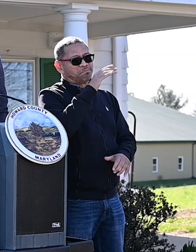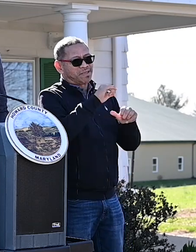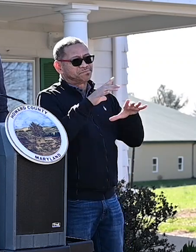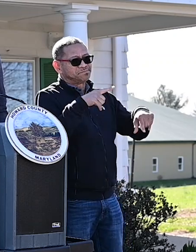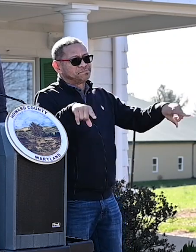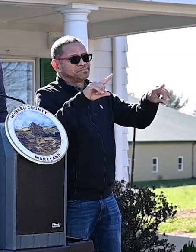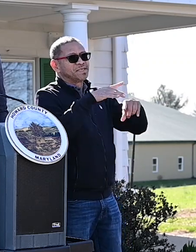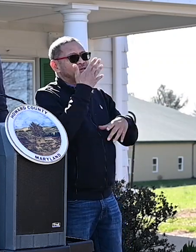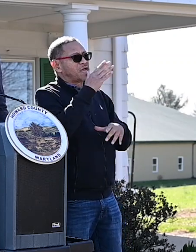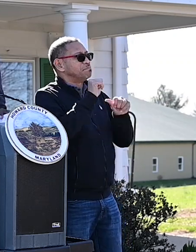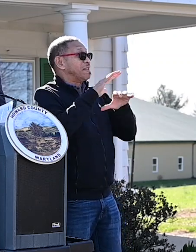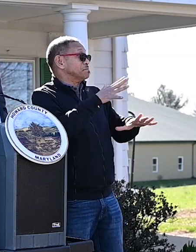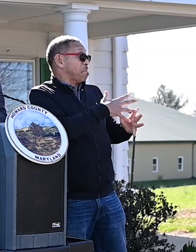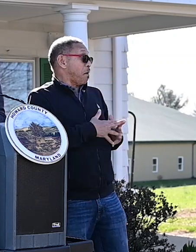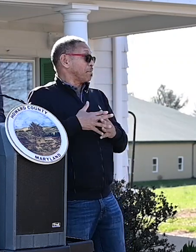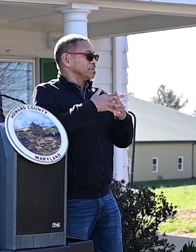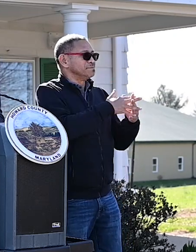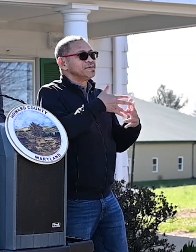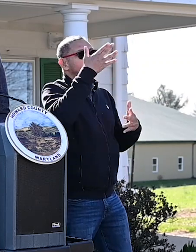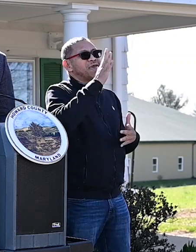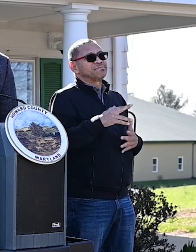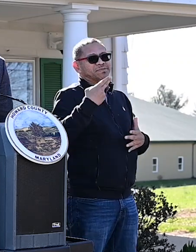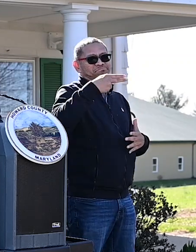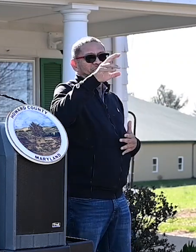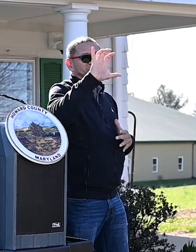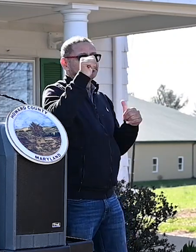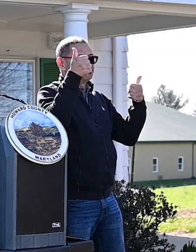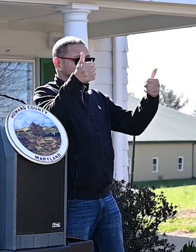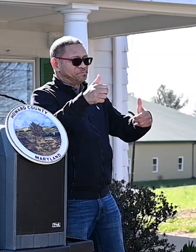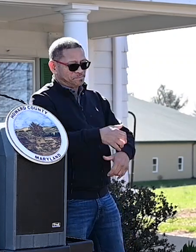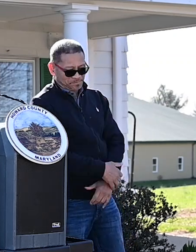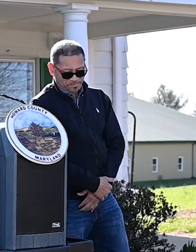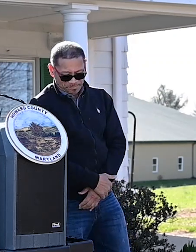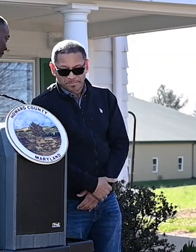you. God bless America. And God bless Howard County.